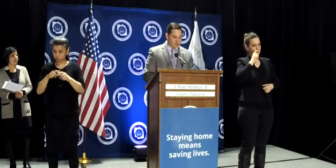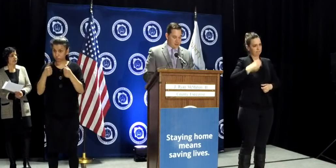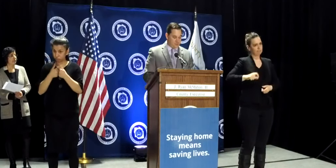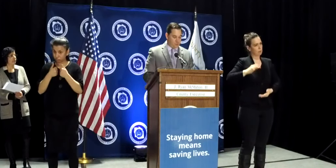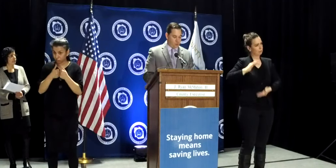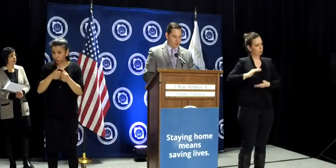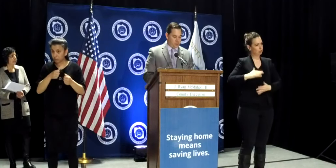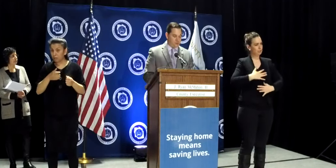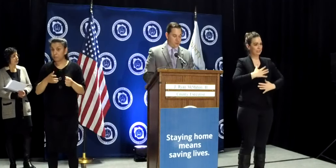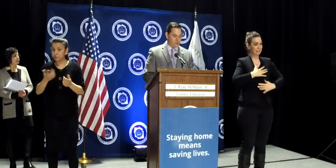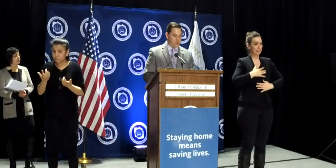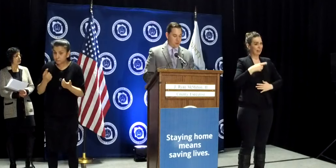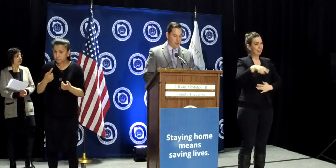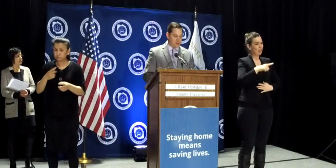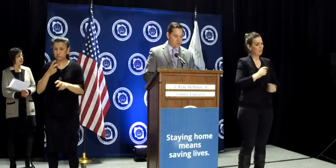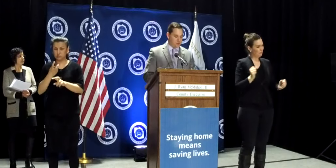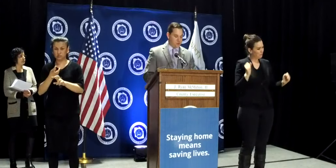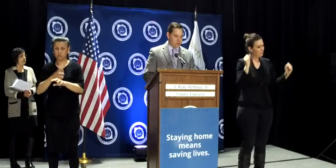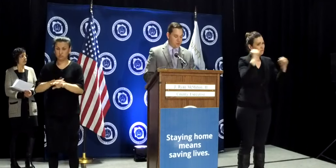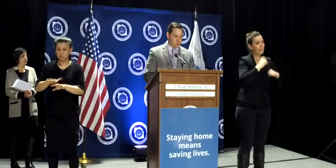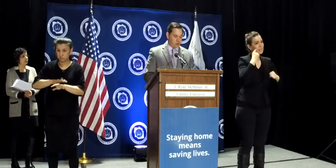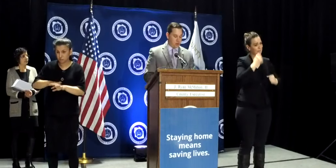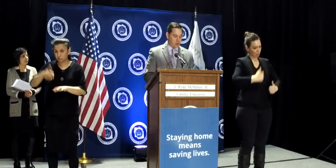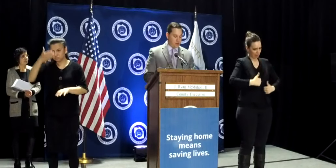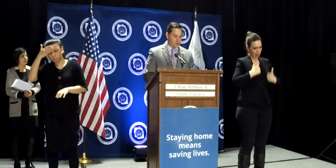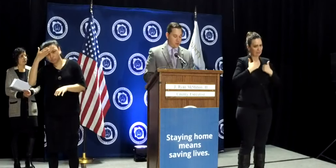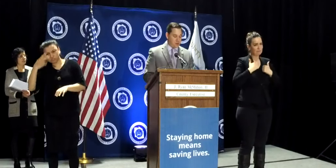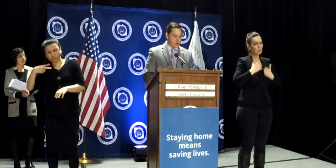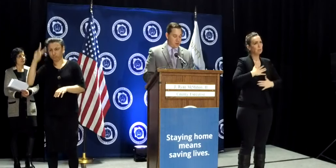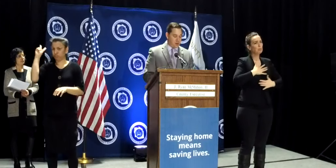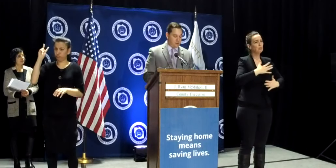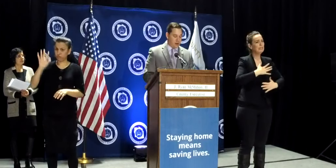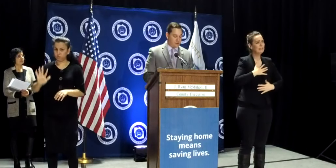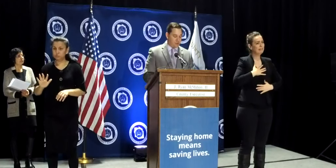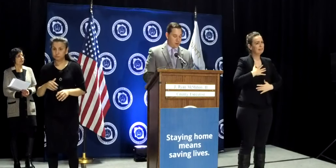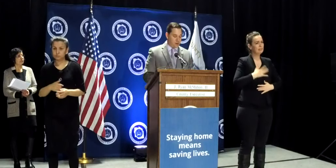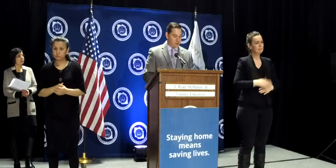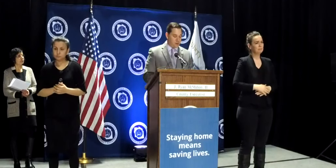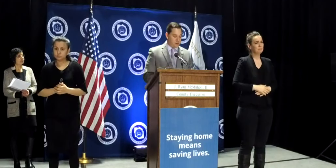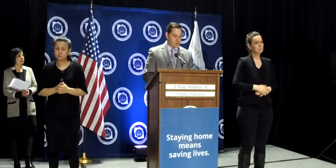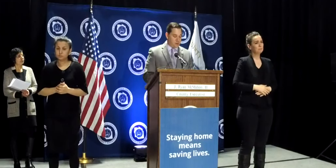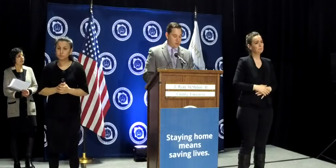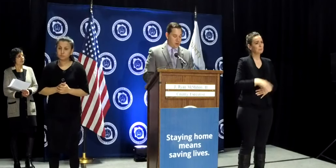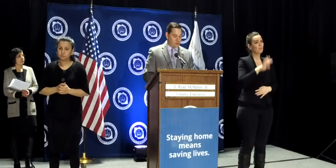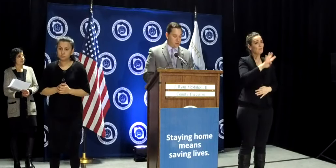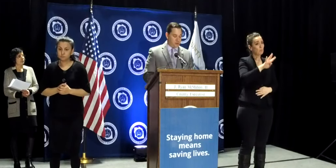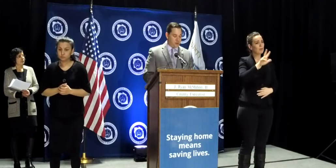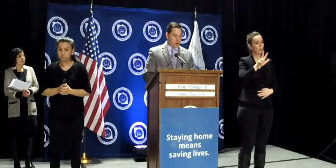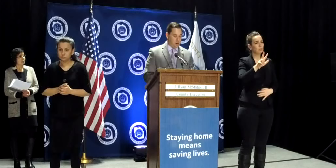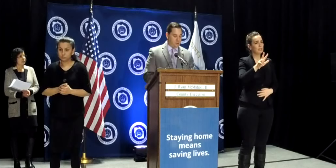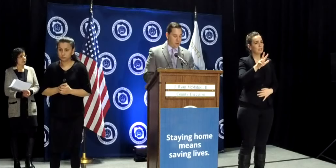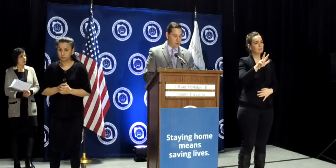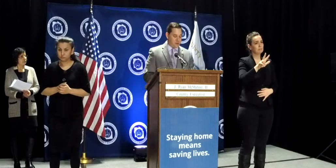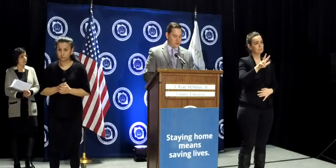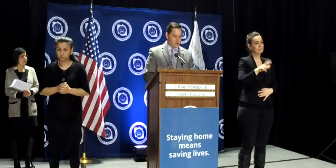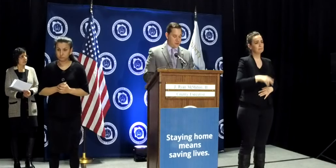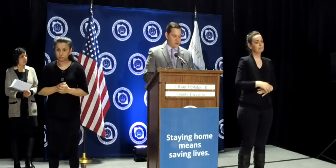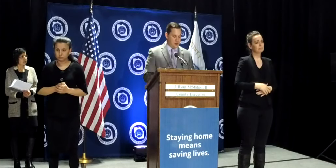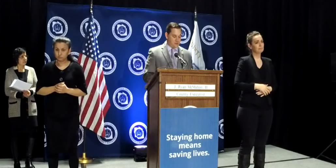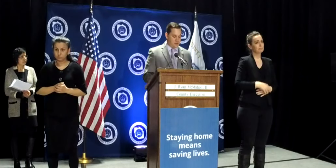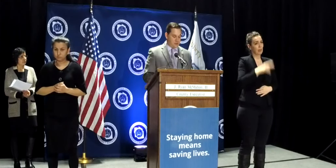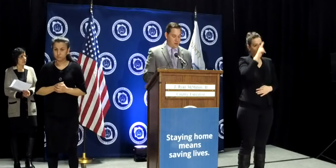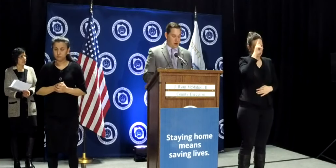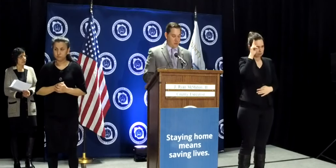Further details on the 43 individuals who are in the hospital: 22 are Caucasian, 11 African American, 3 are of other races,